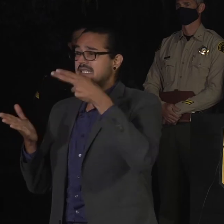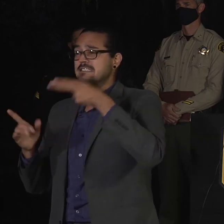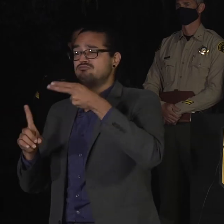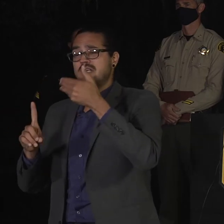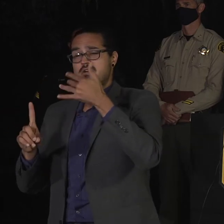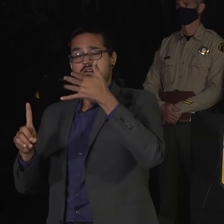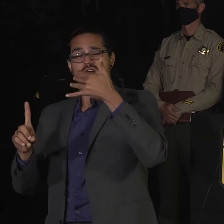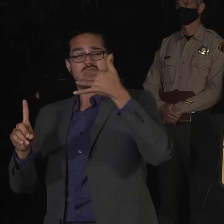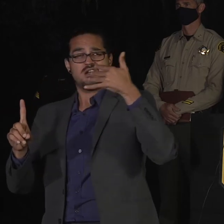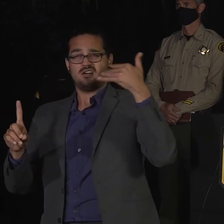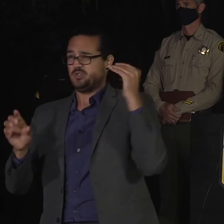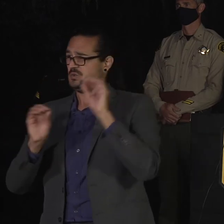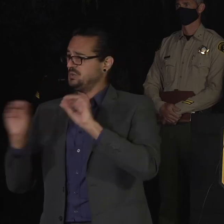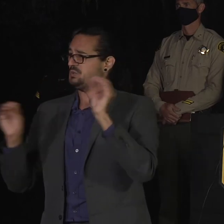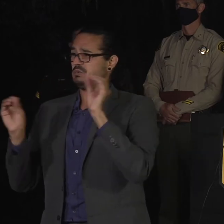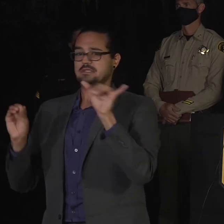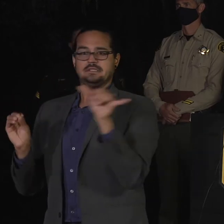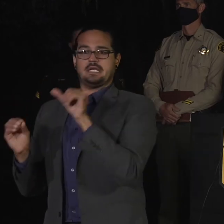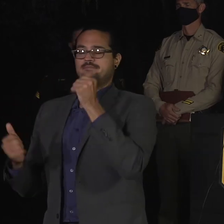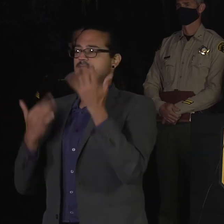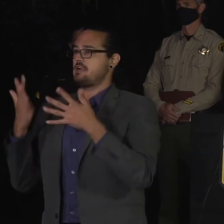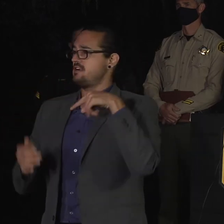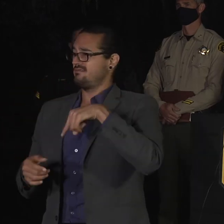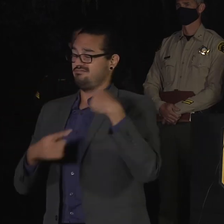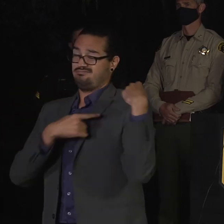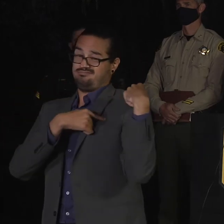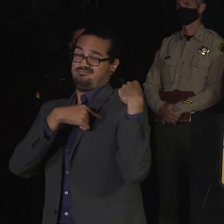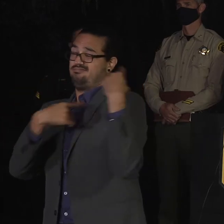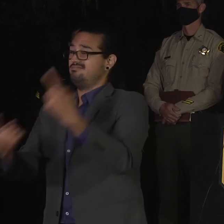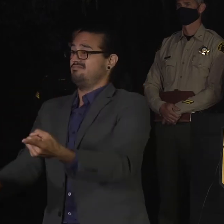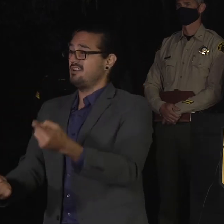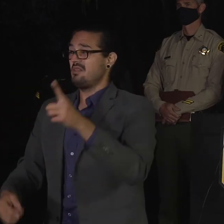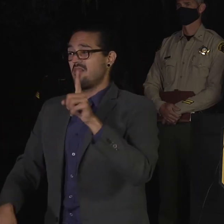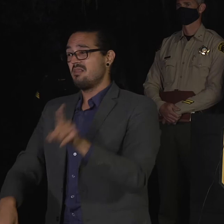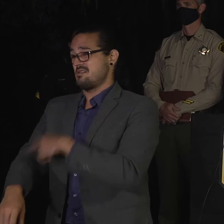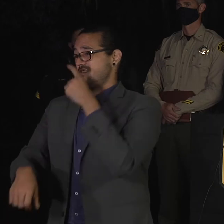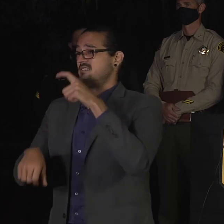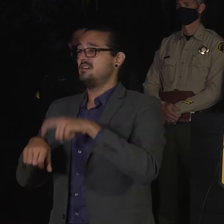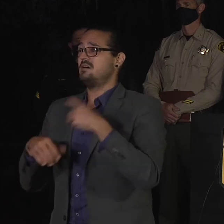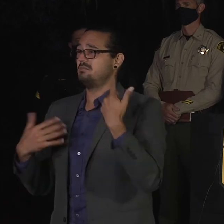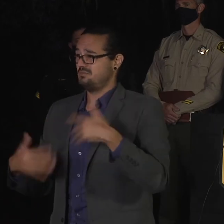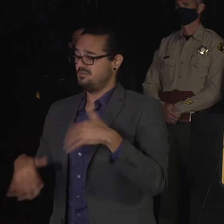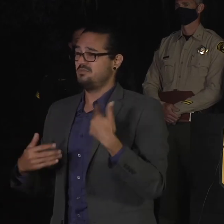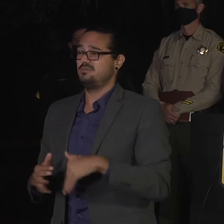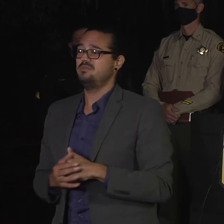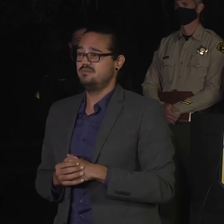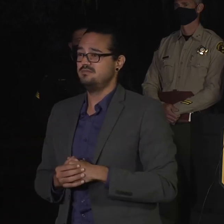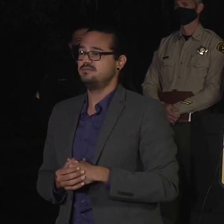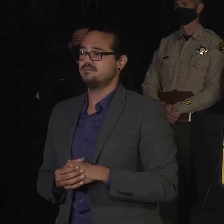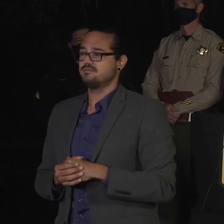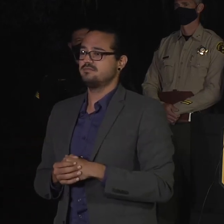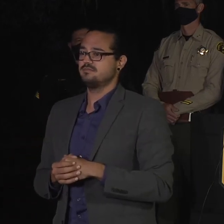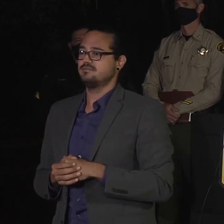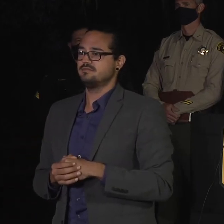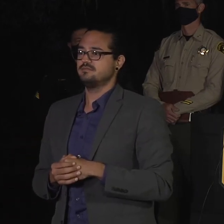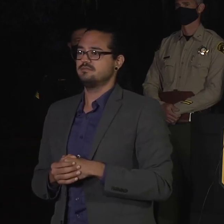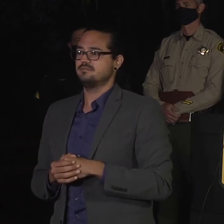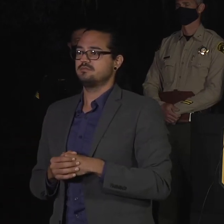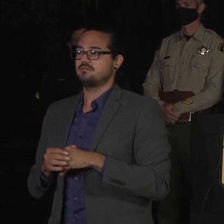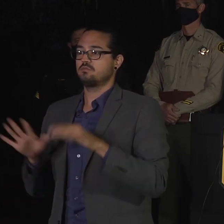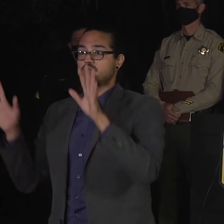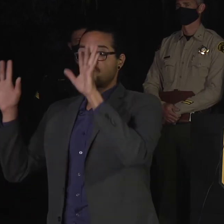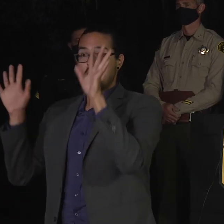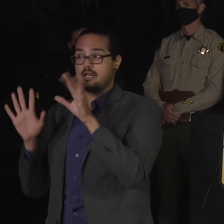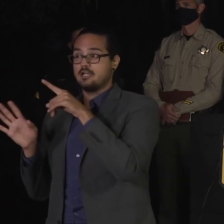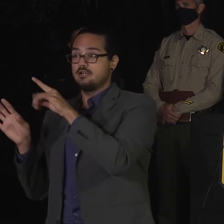very receptive due to drought conditions. So any changes in the weather, though we have good predicted weather for the future, could